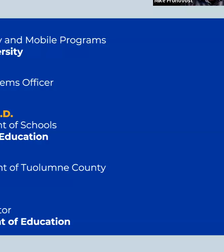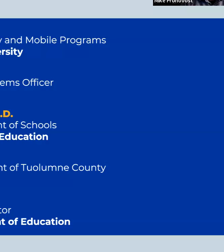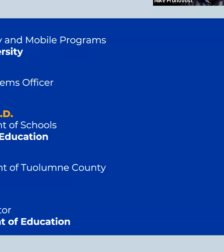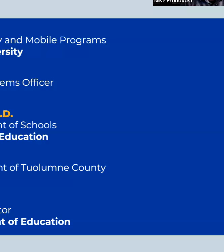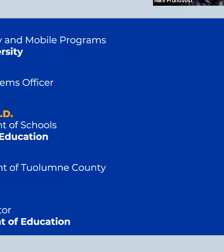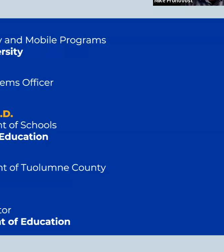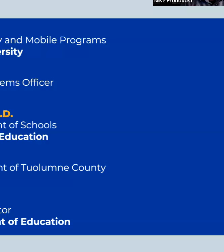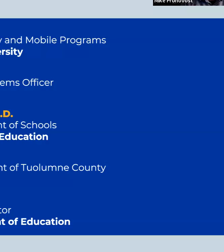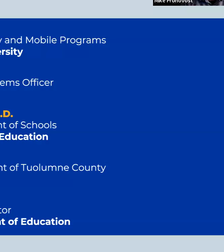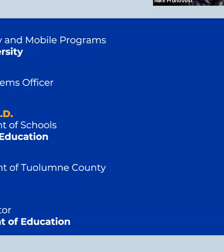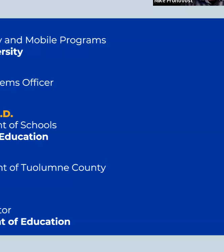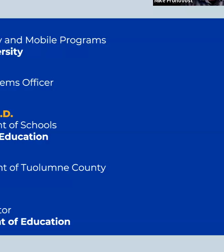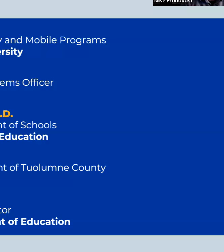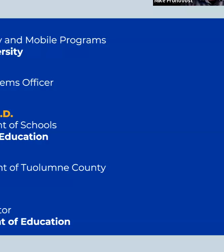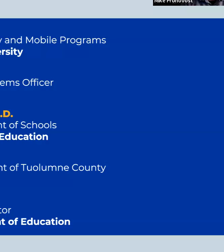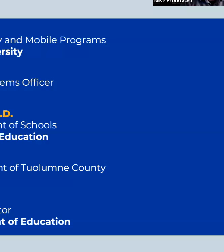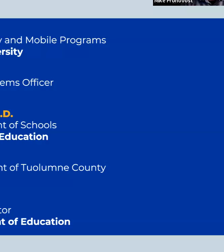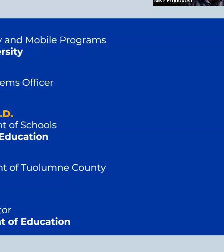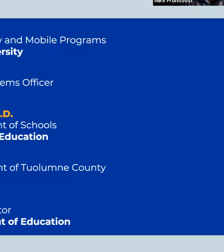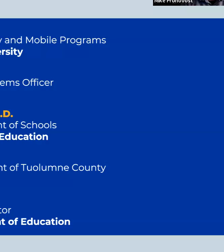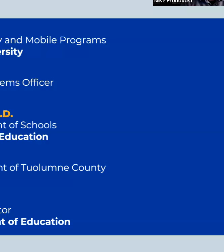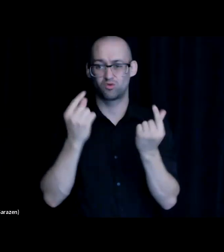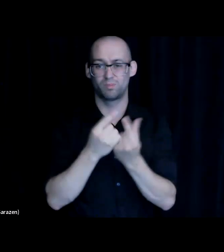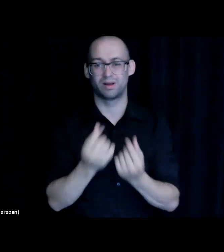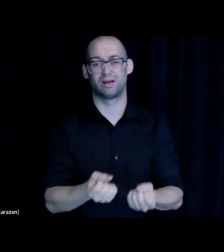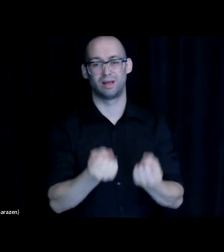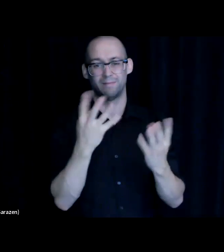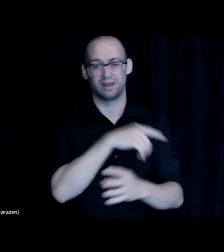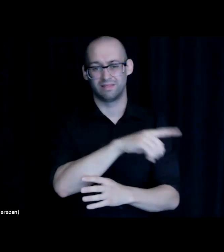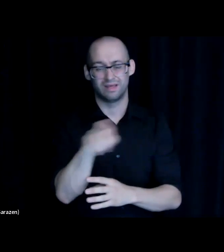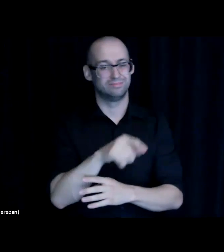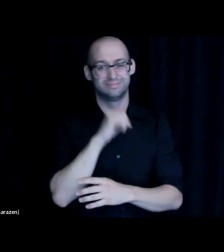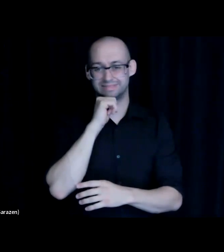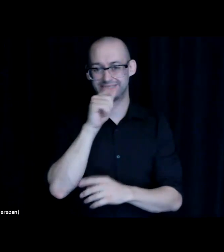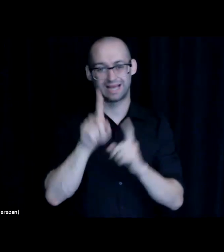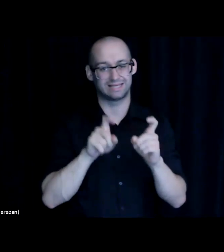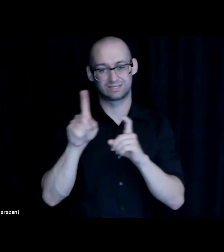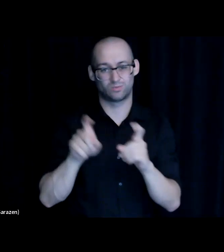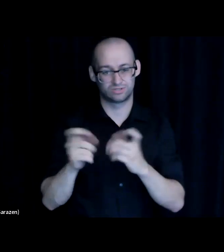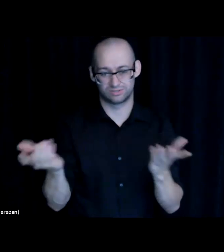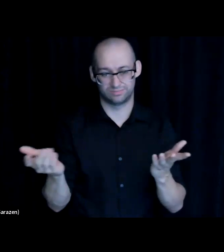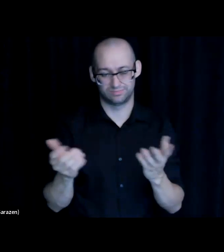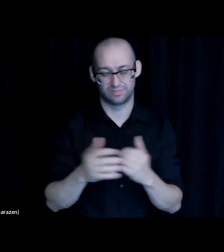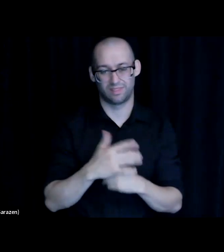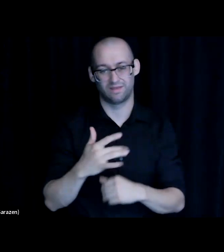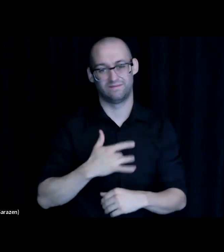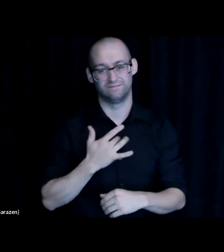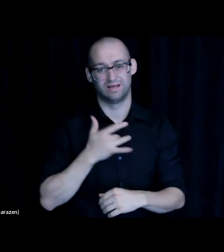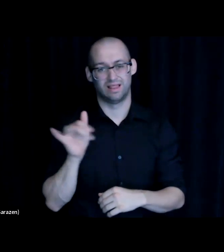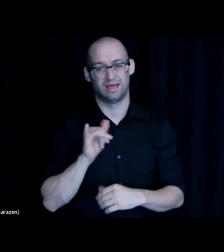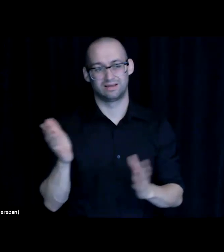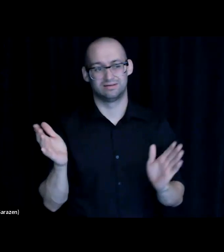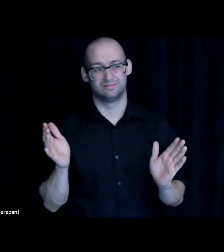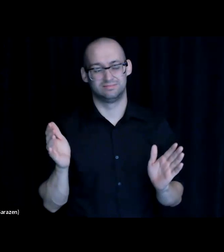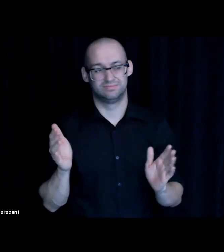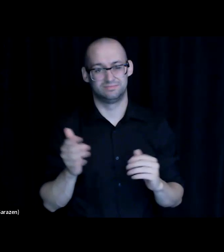Because what we found is that if we do this in a group format, a lot of those students won't ask questions, or they won't, they feel like in their mind, quote